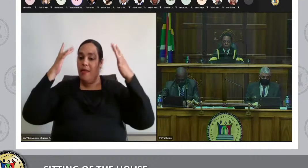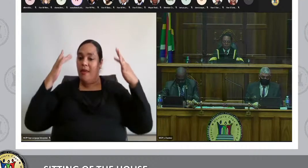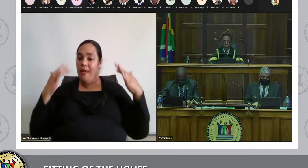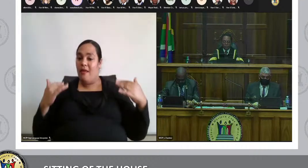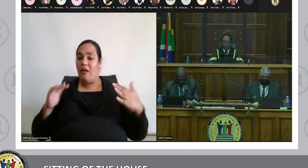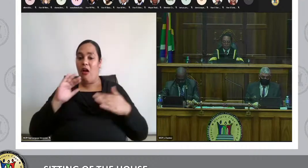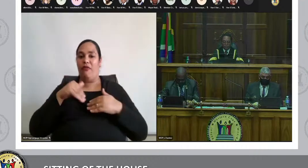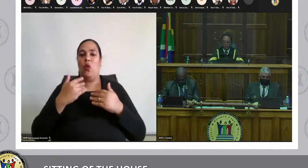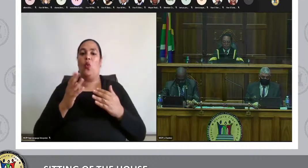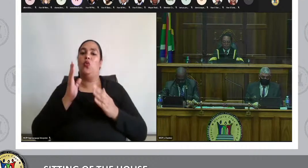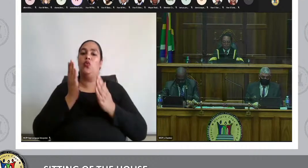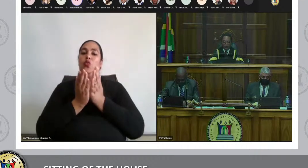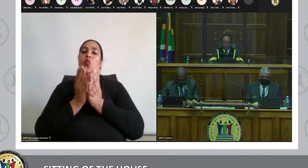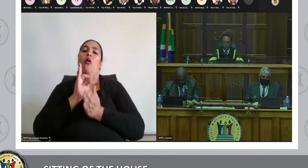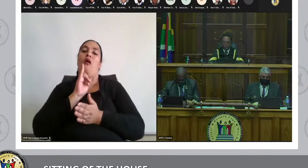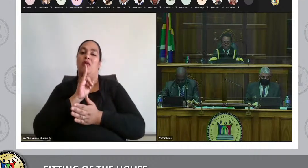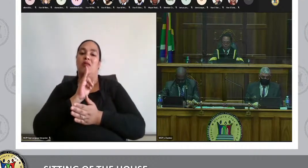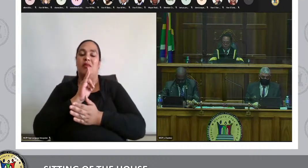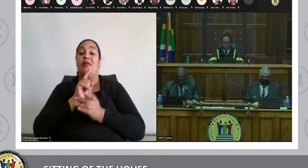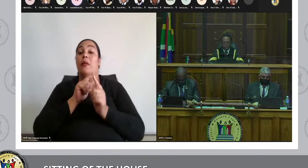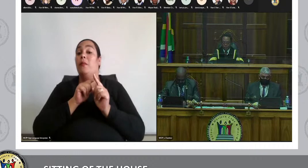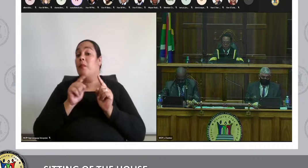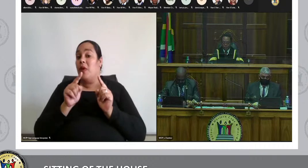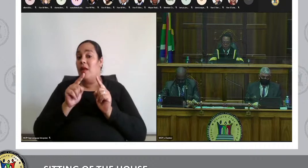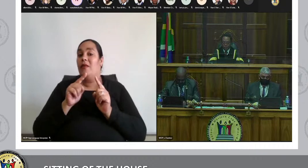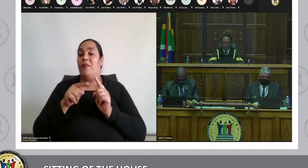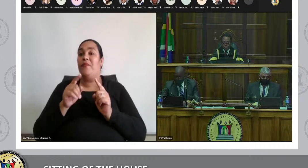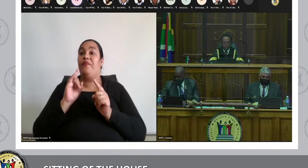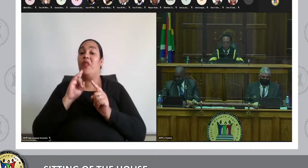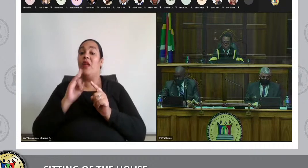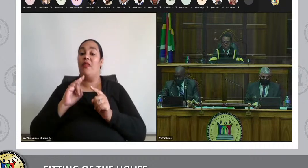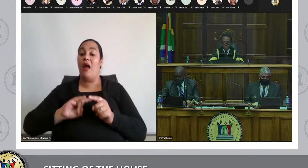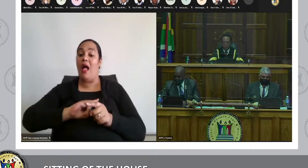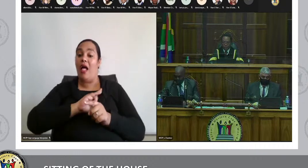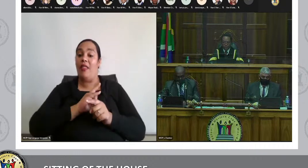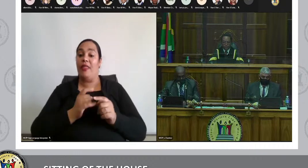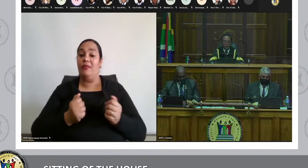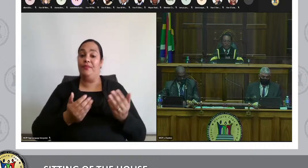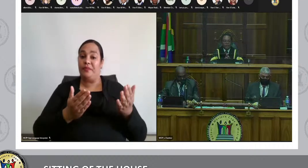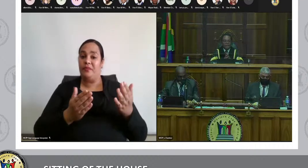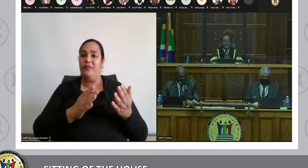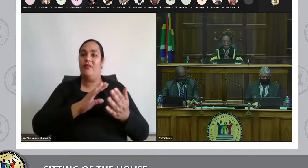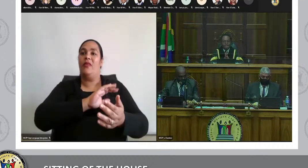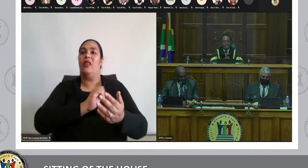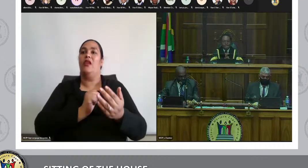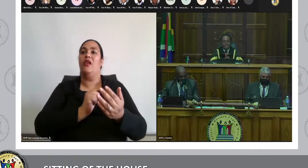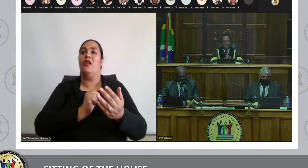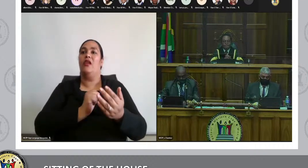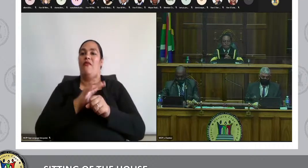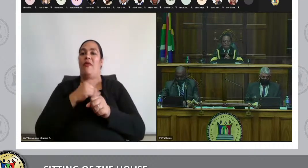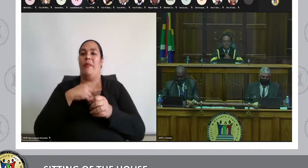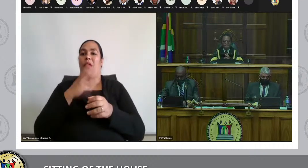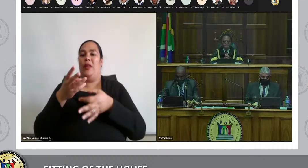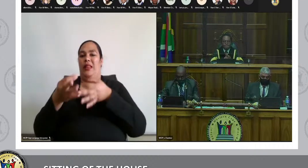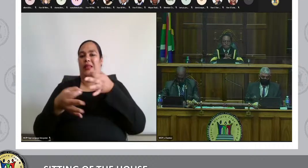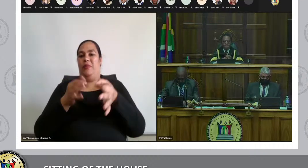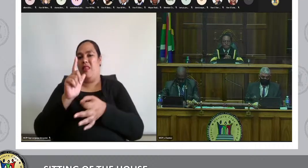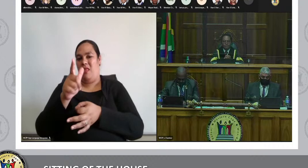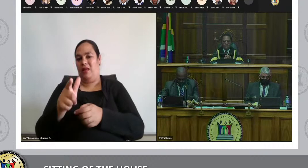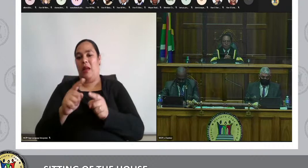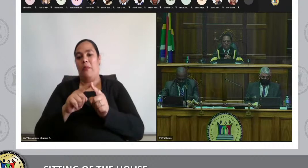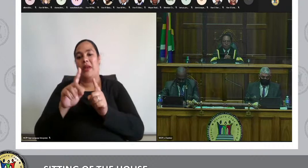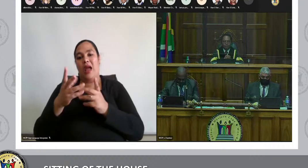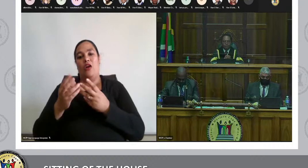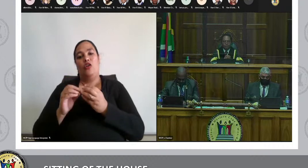the school hostels. 3 is the scale up of a health platform, COVID capacity, which I'll explain later, maintaining